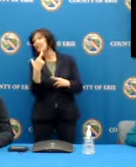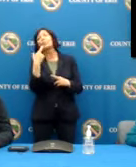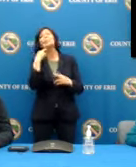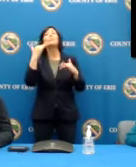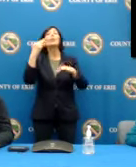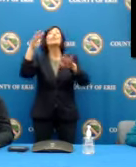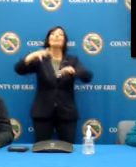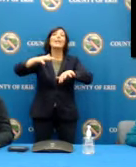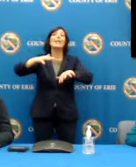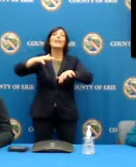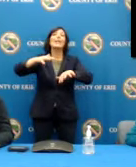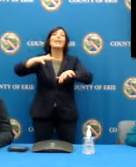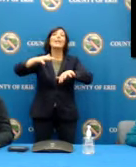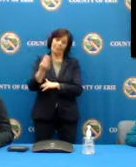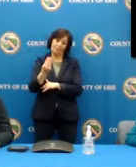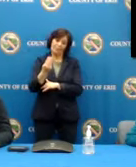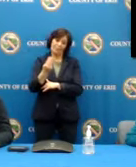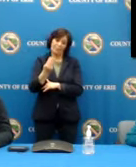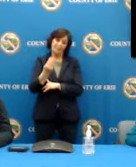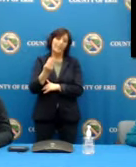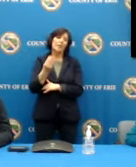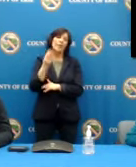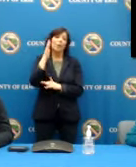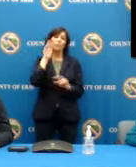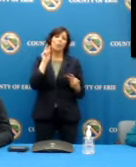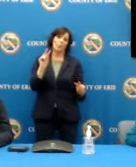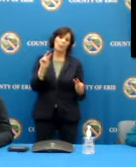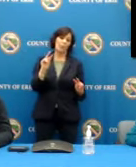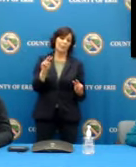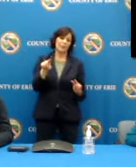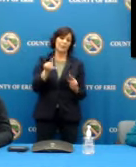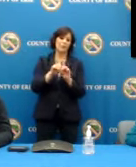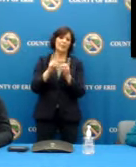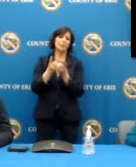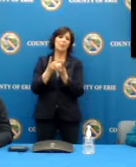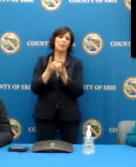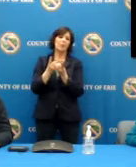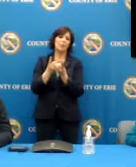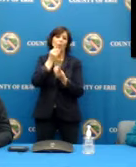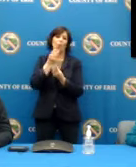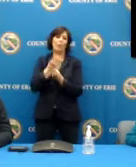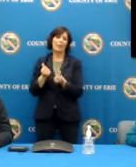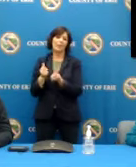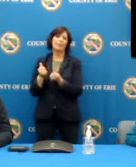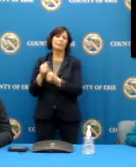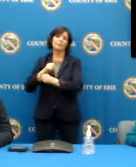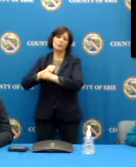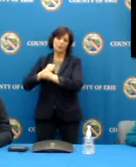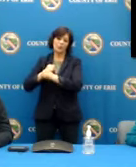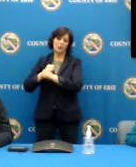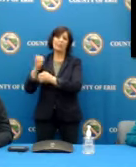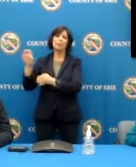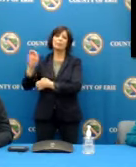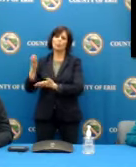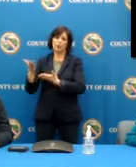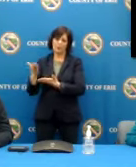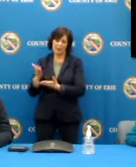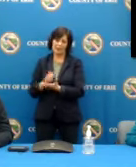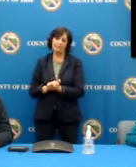on Monday. And we'll be monitoring this with our Department of Homeland Security and Emergency Services, as well as Public